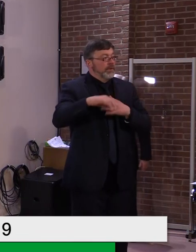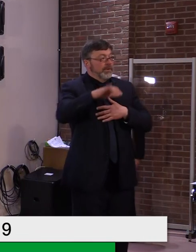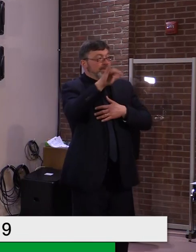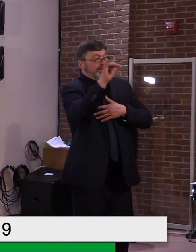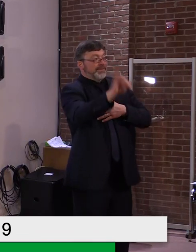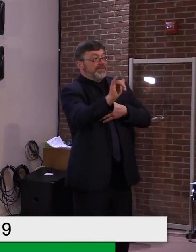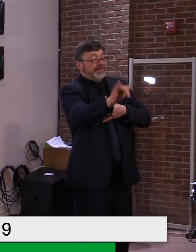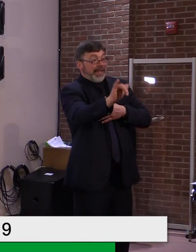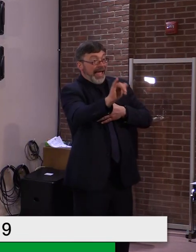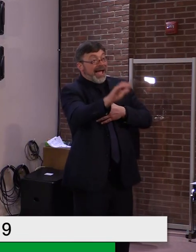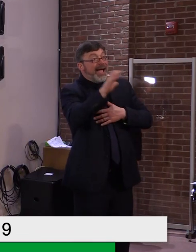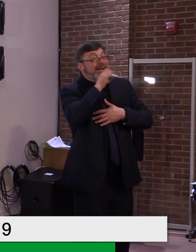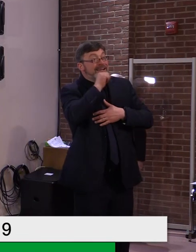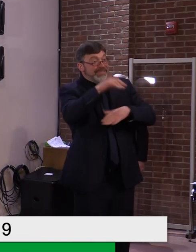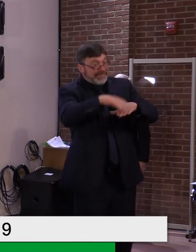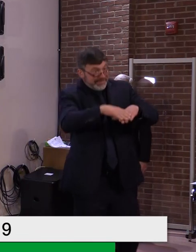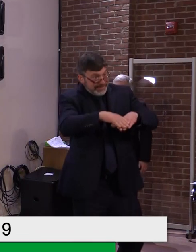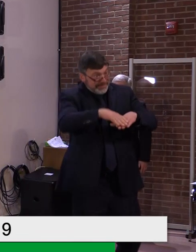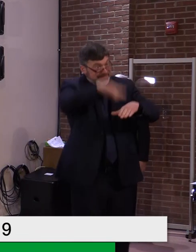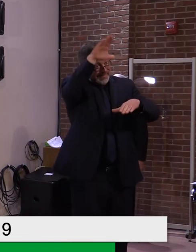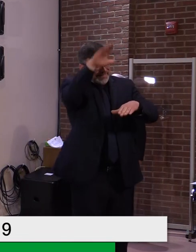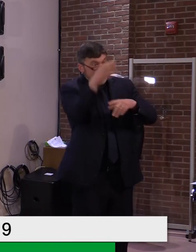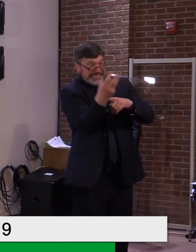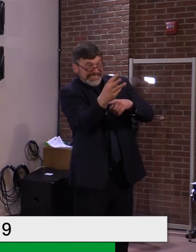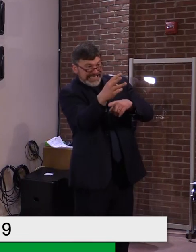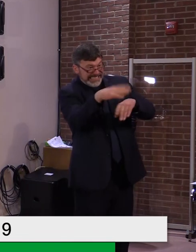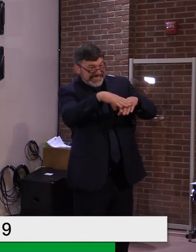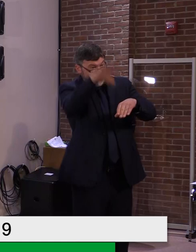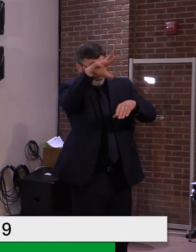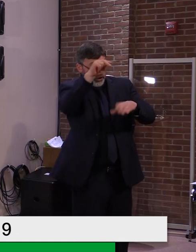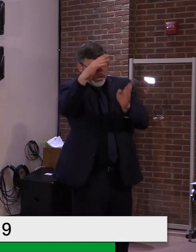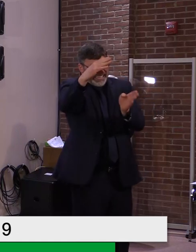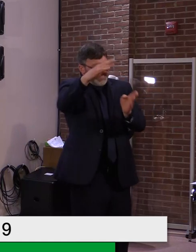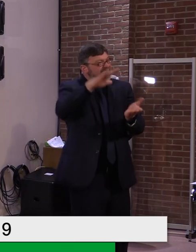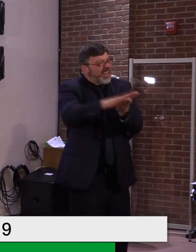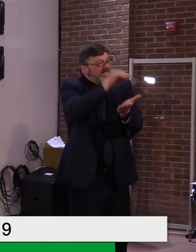we'll make some determination, but we'll want to get through that age band first.